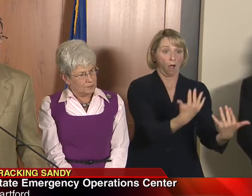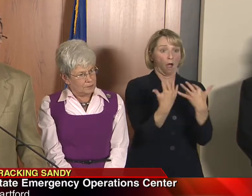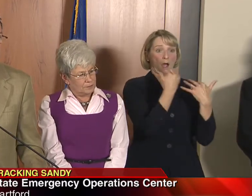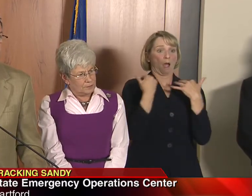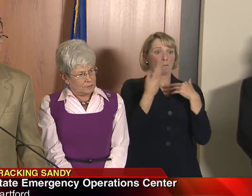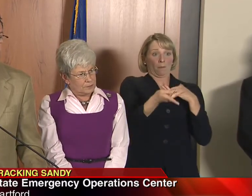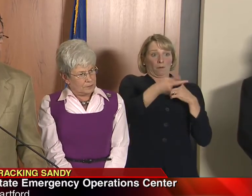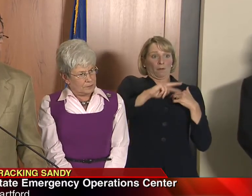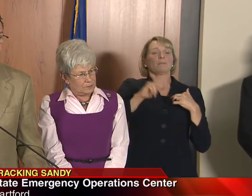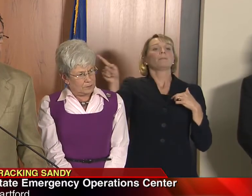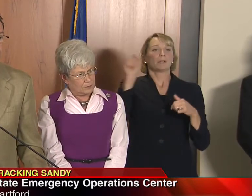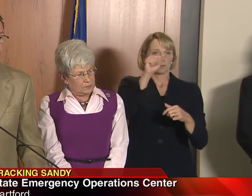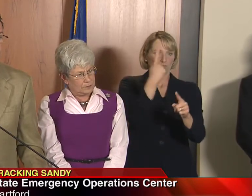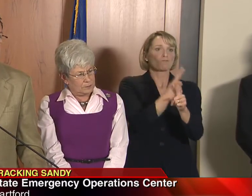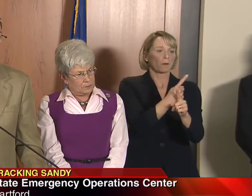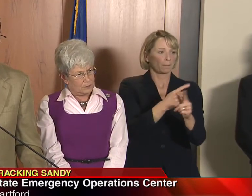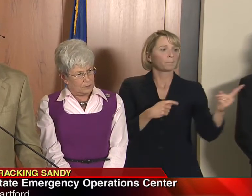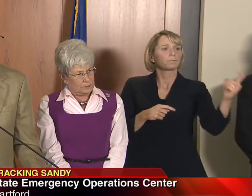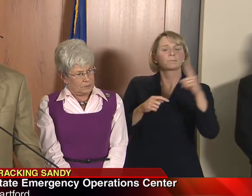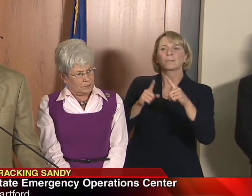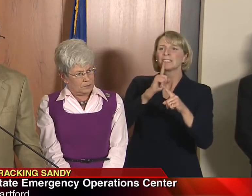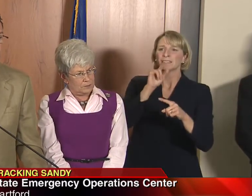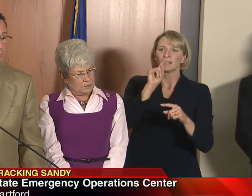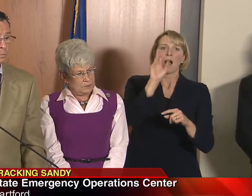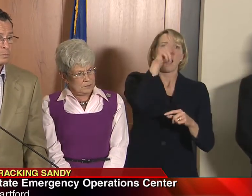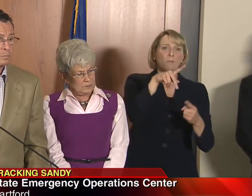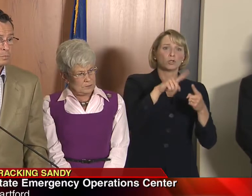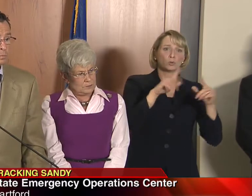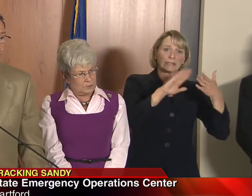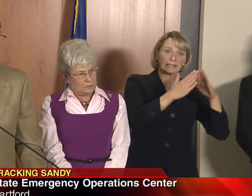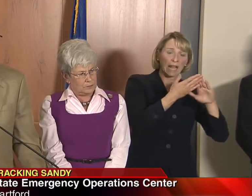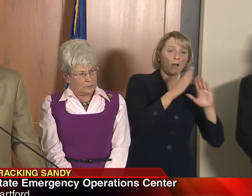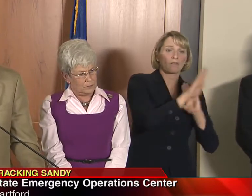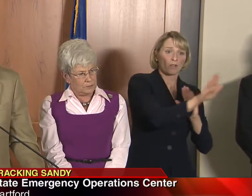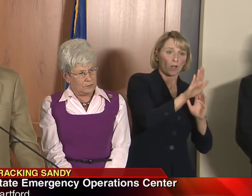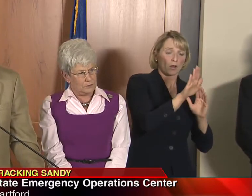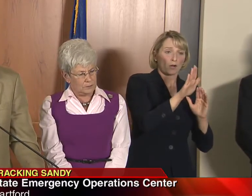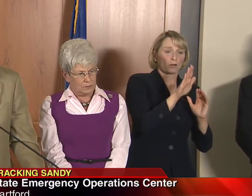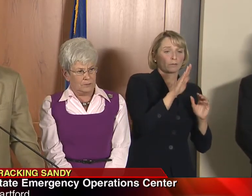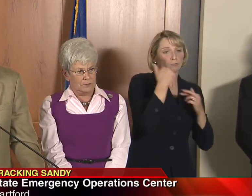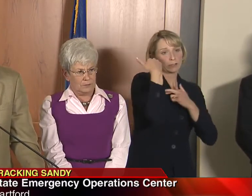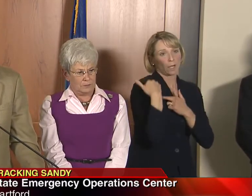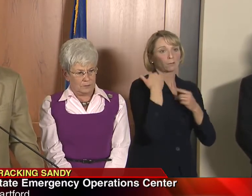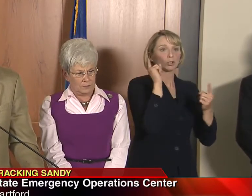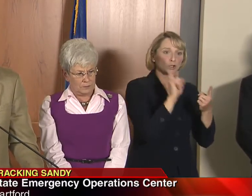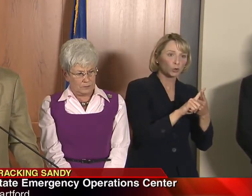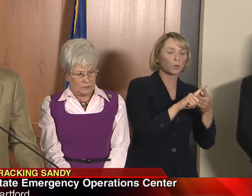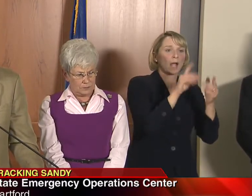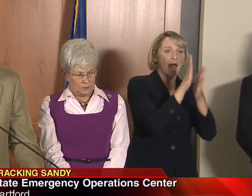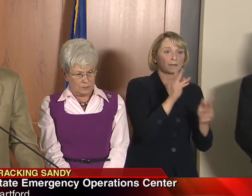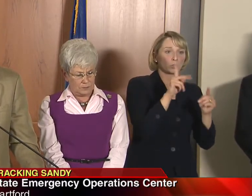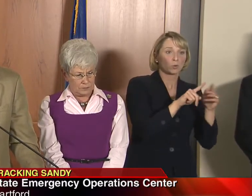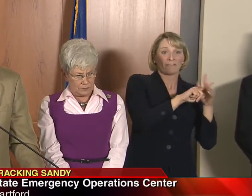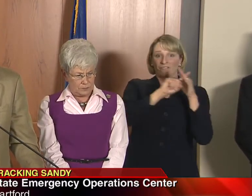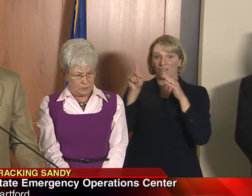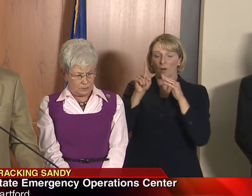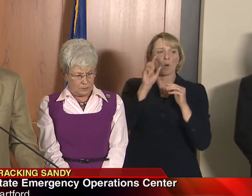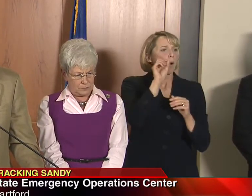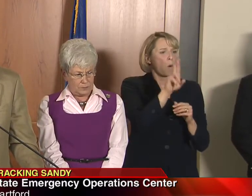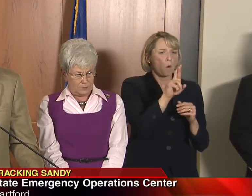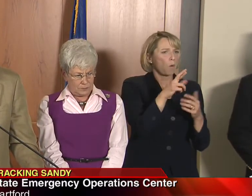local municipalities to ensure that people are out of their homes, or does someone go door to door? This is a